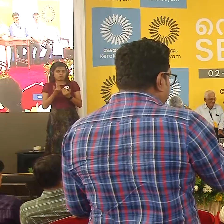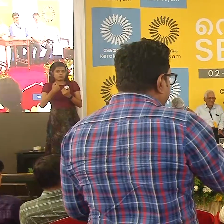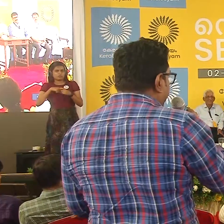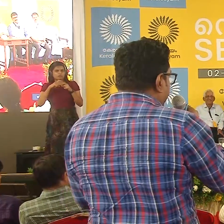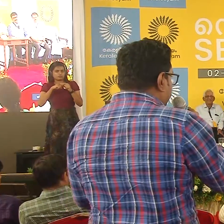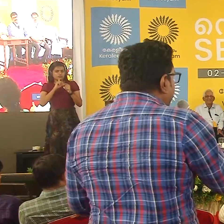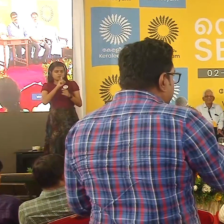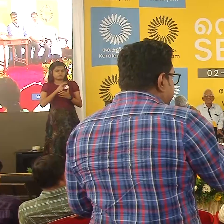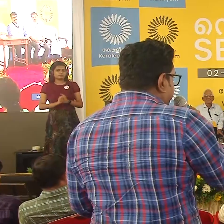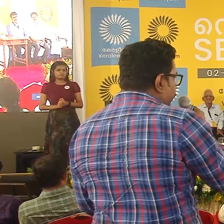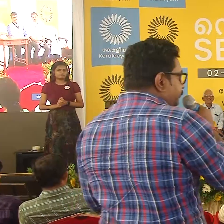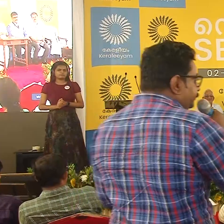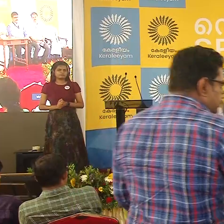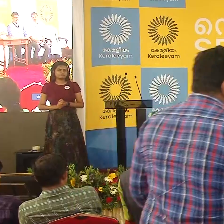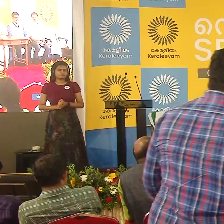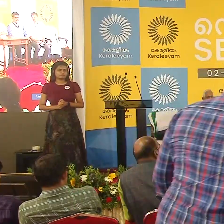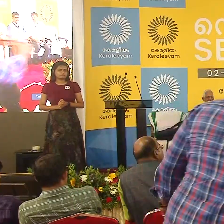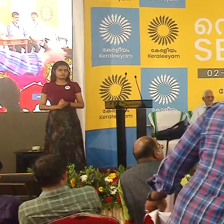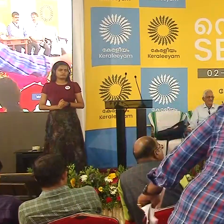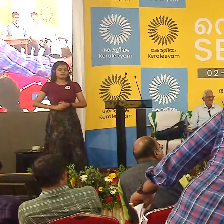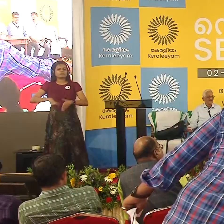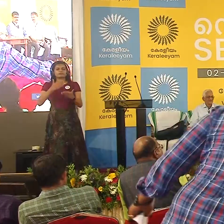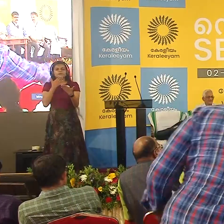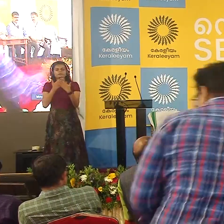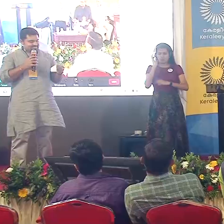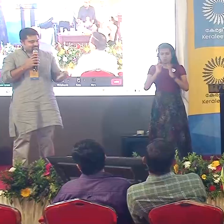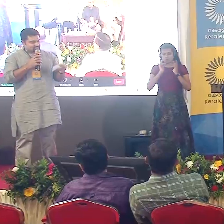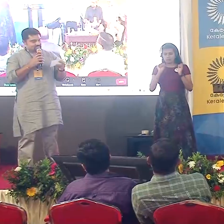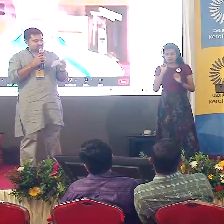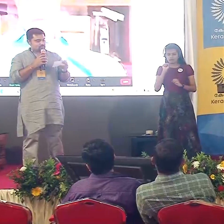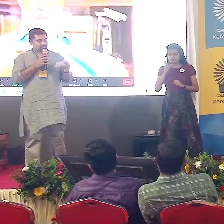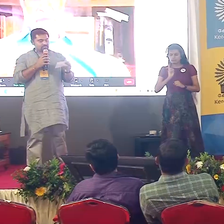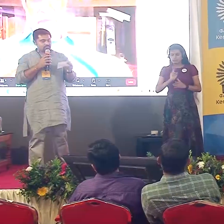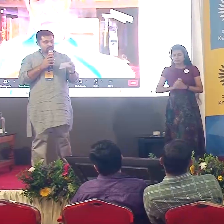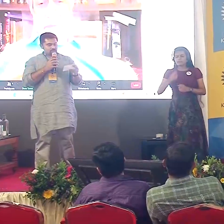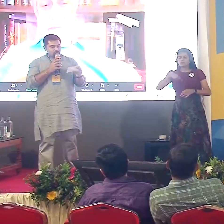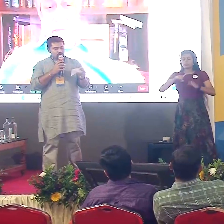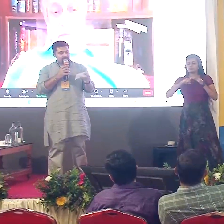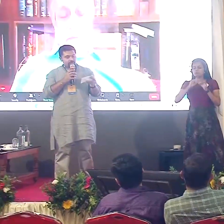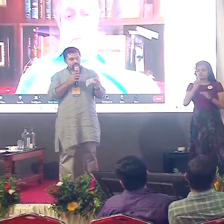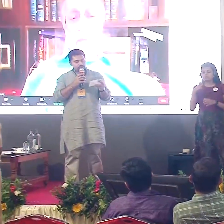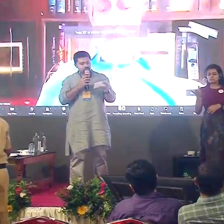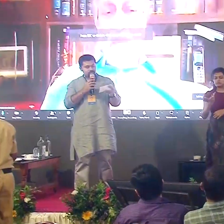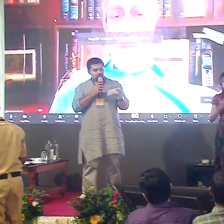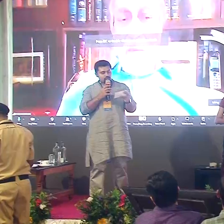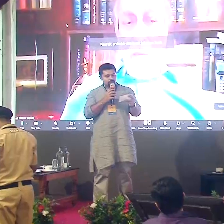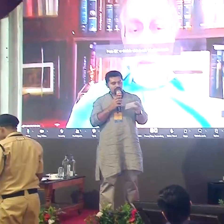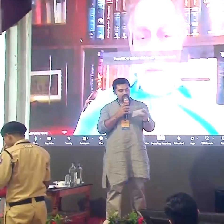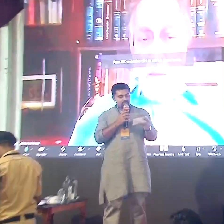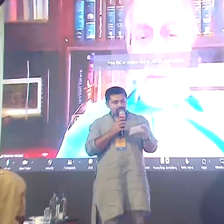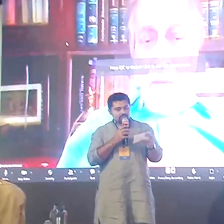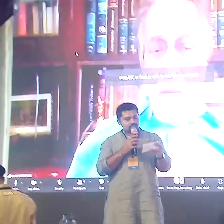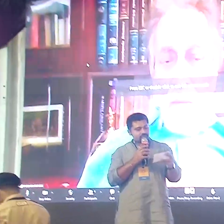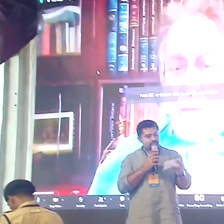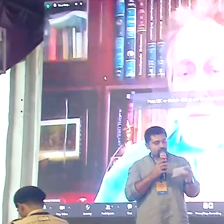to the seminar. Thank you. Yes, sir. This is the question. What, according to you, sir, will